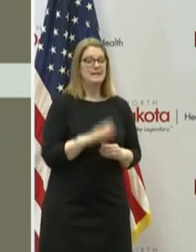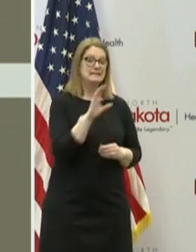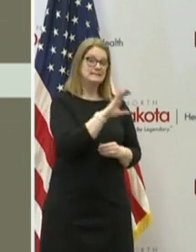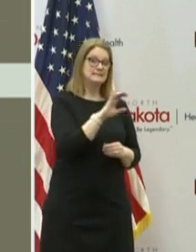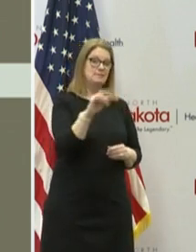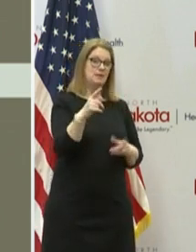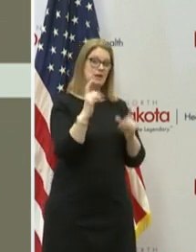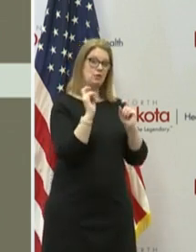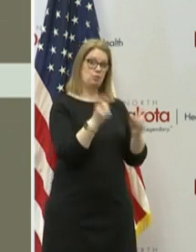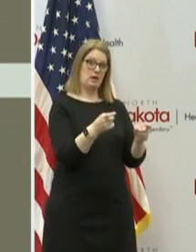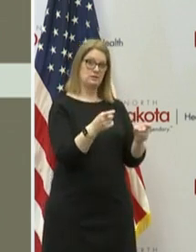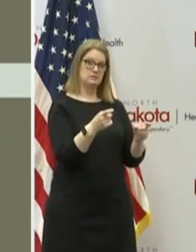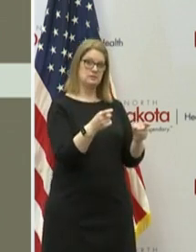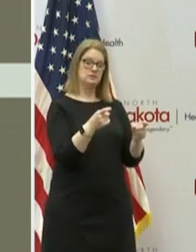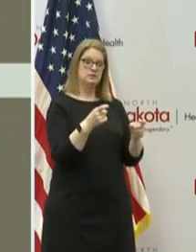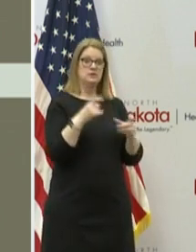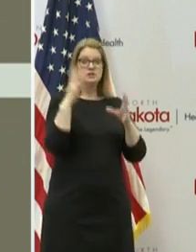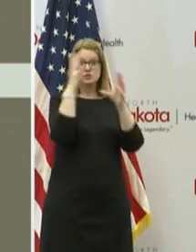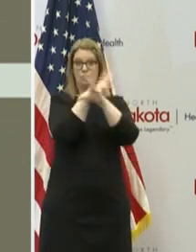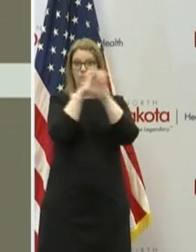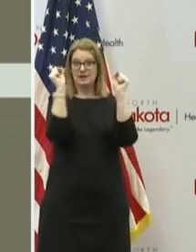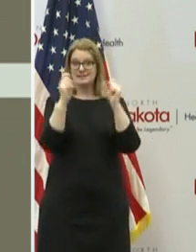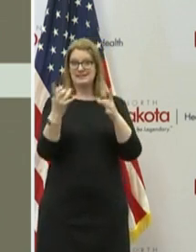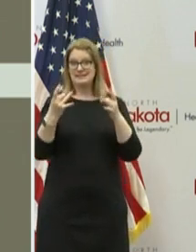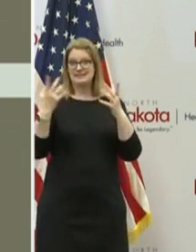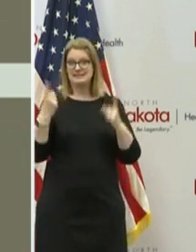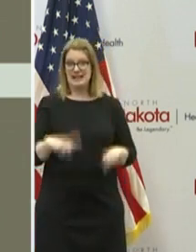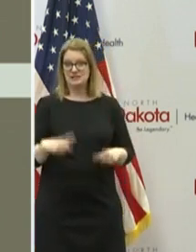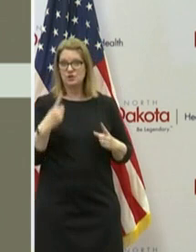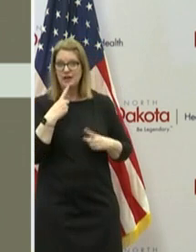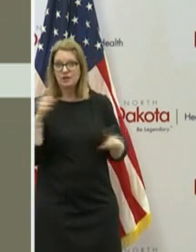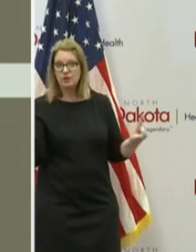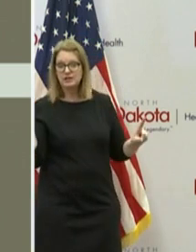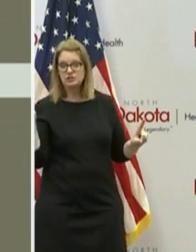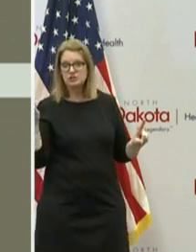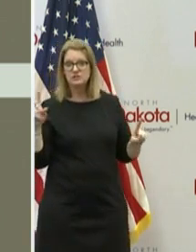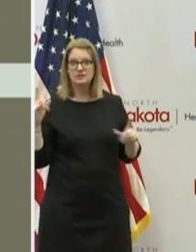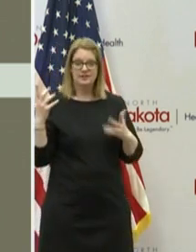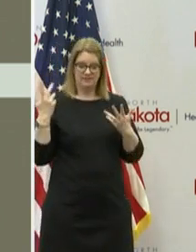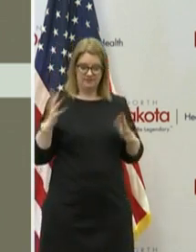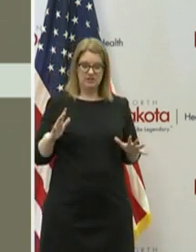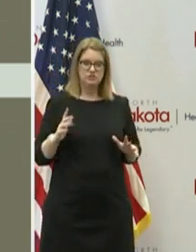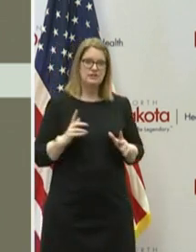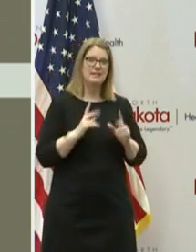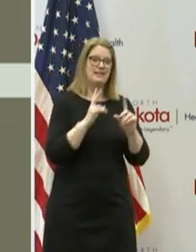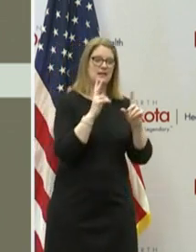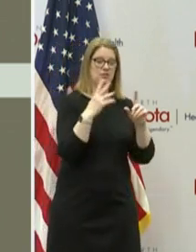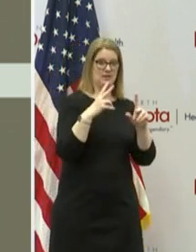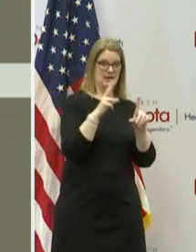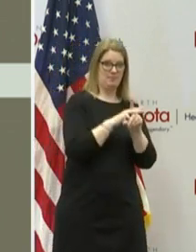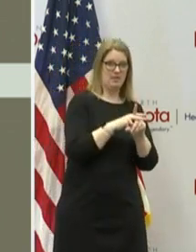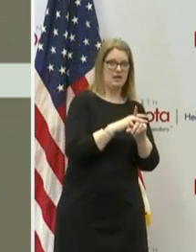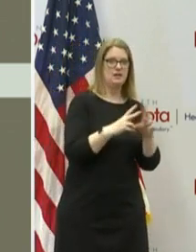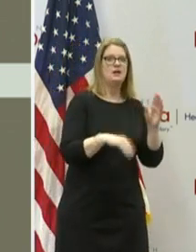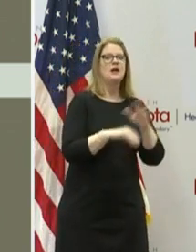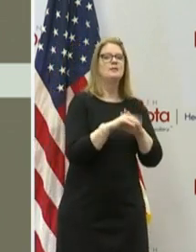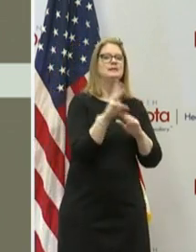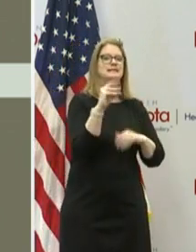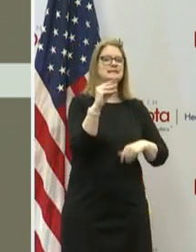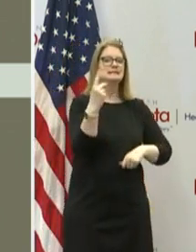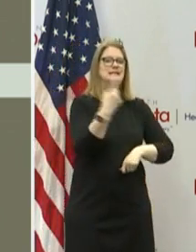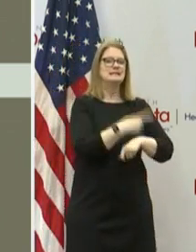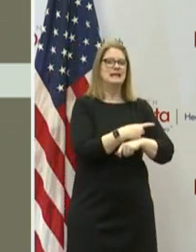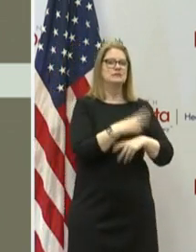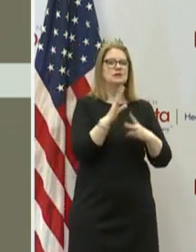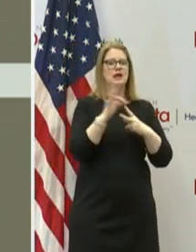CCP grants are awarded after a presidential disaster declaration, and this initial grant applied would provide for funding up to 60 days with an option